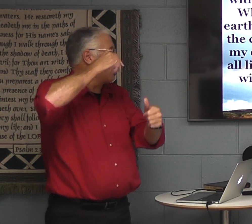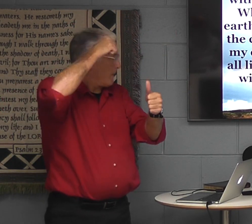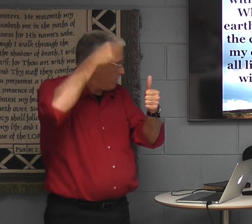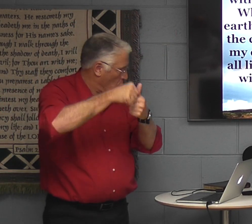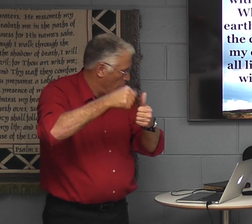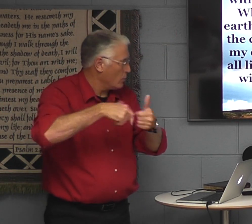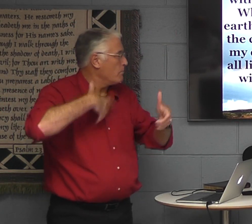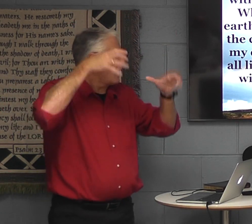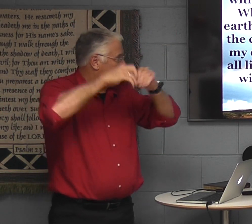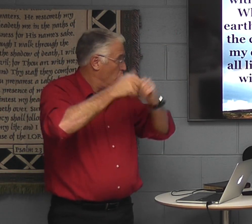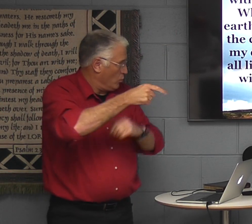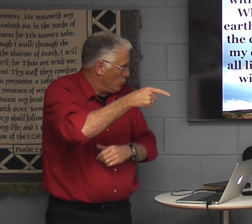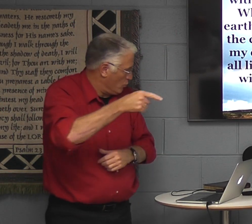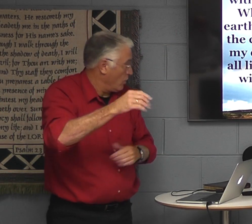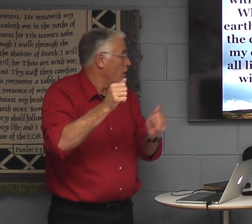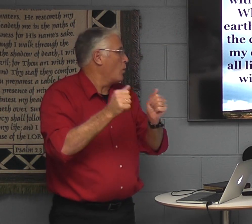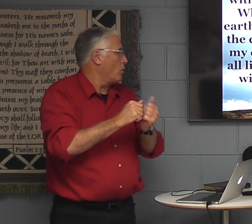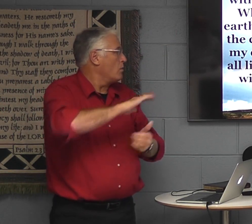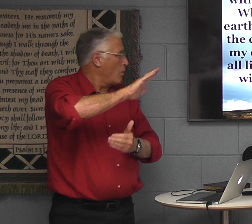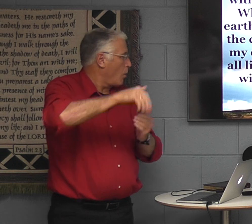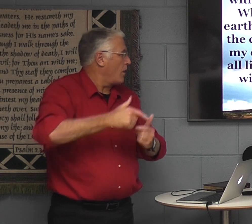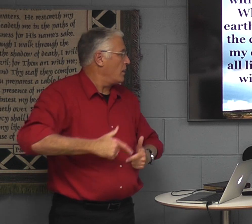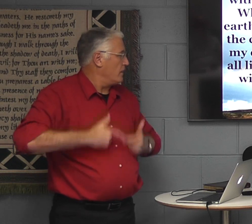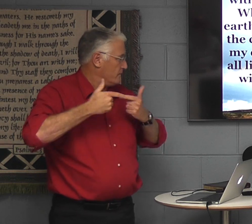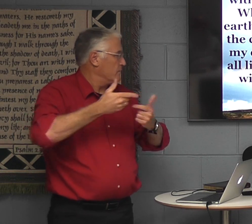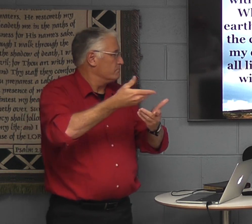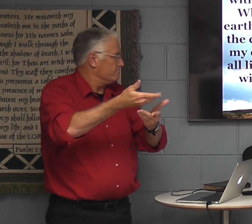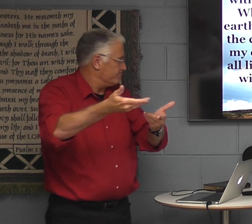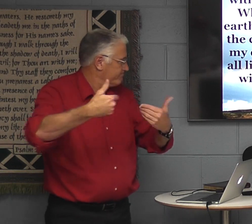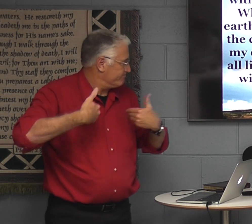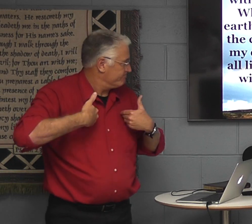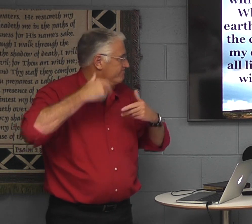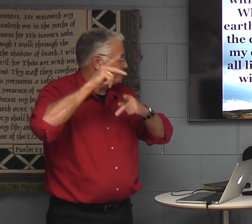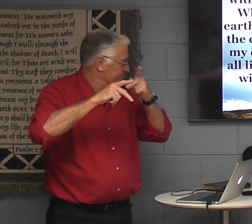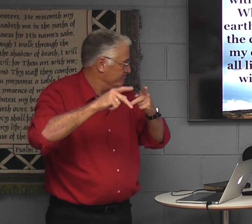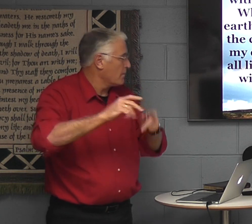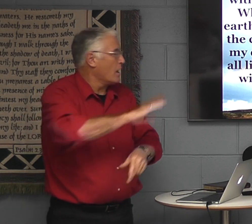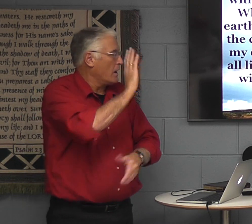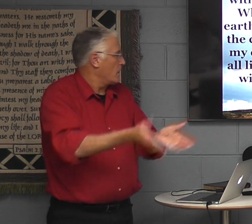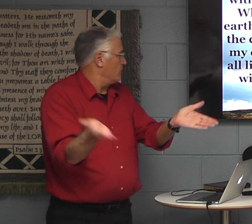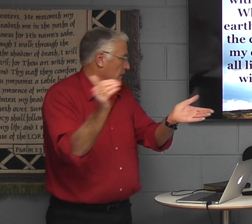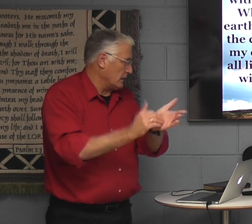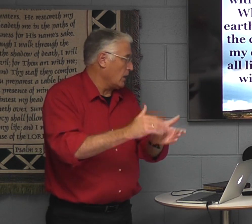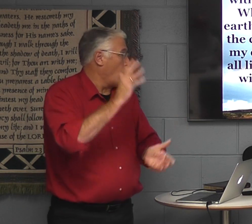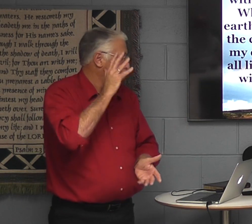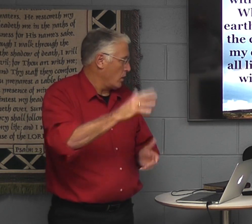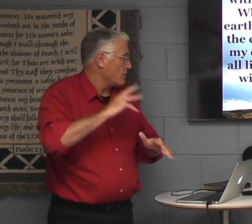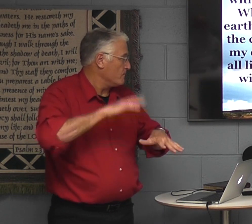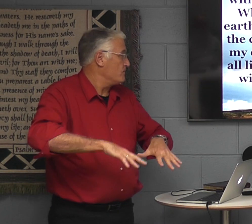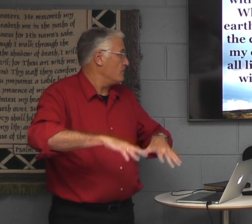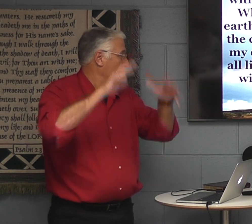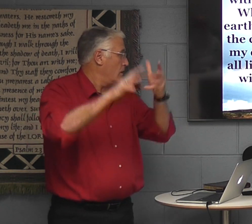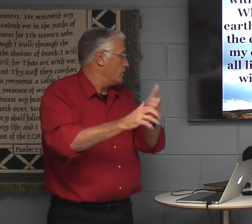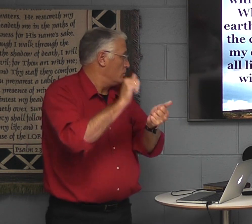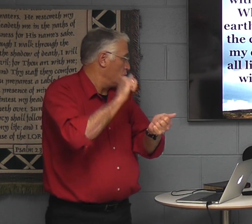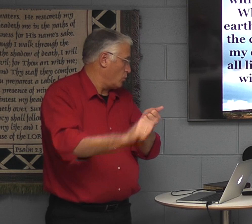the clouds, and I will remember my covenant with you and with all the living creatures. Never again will the